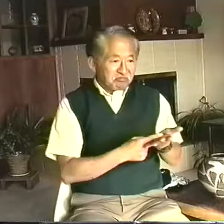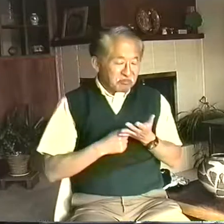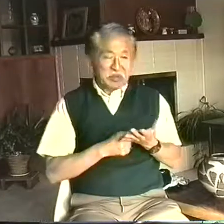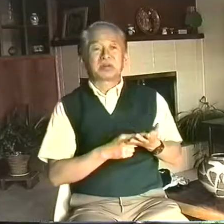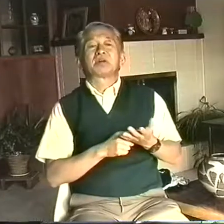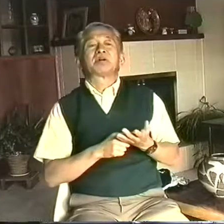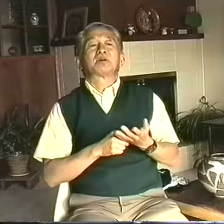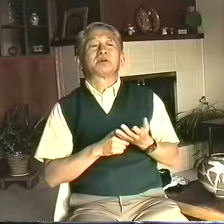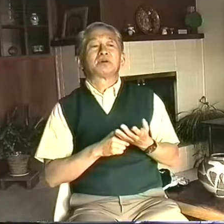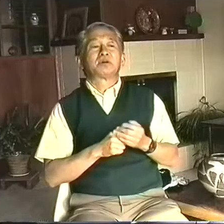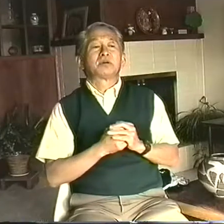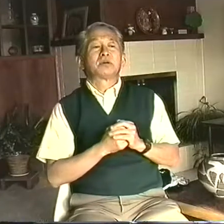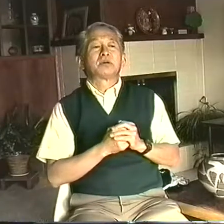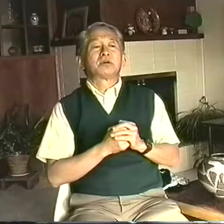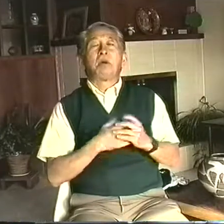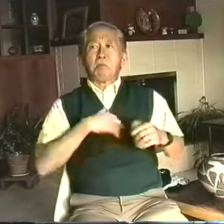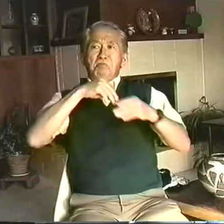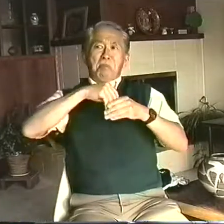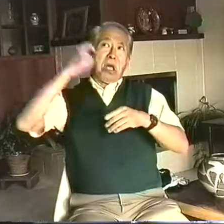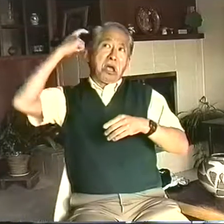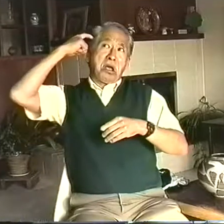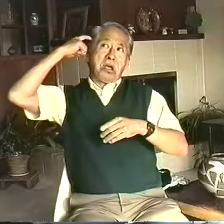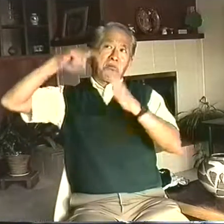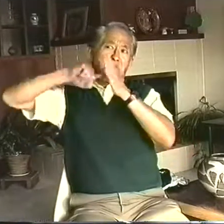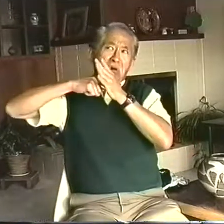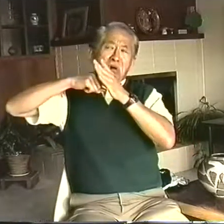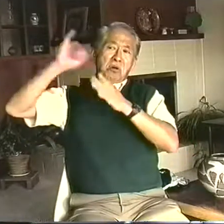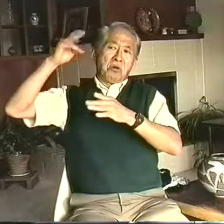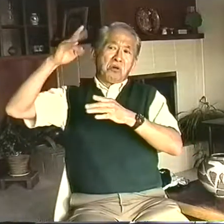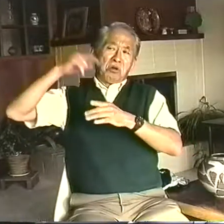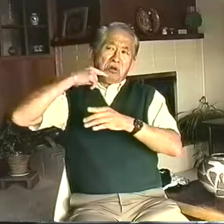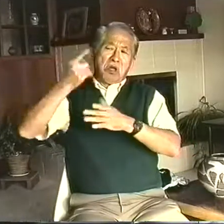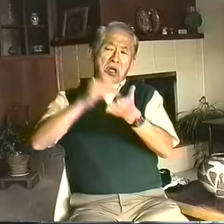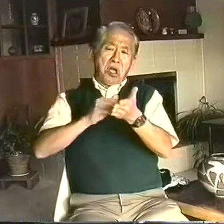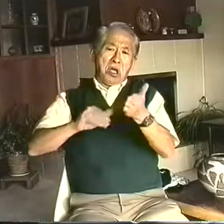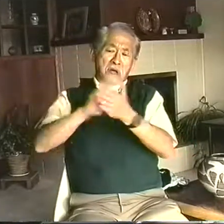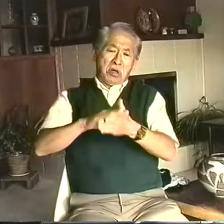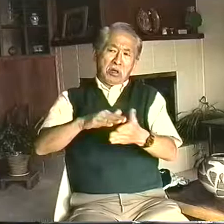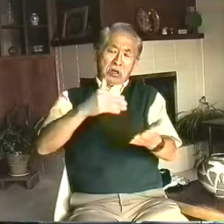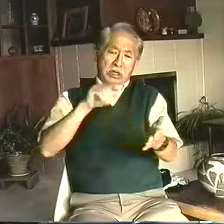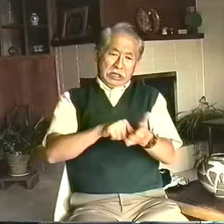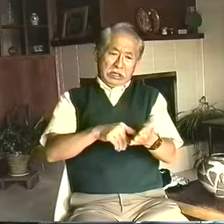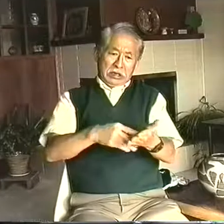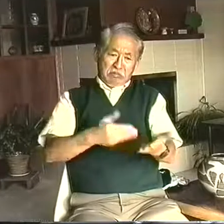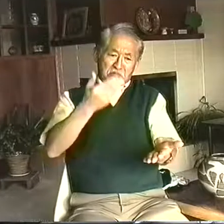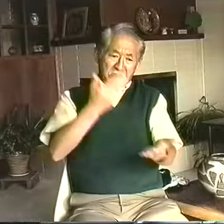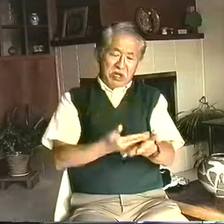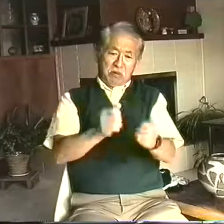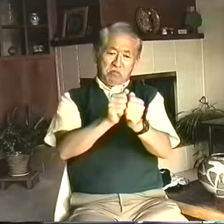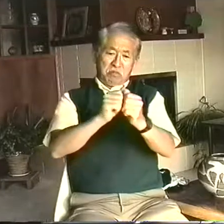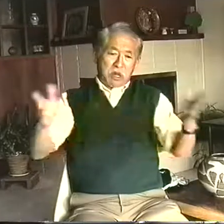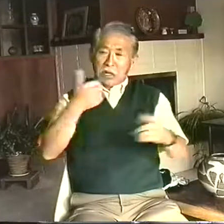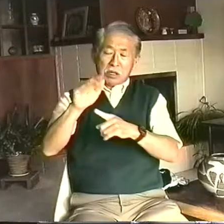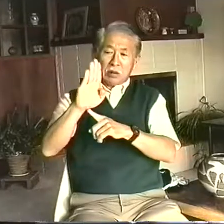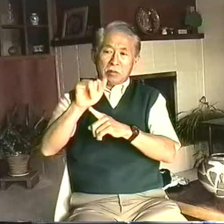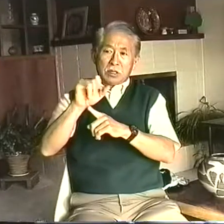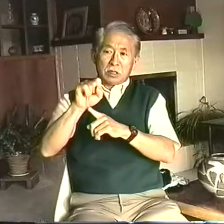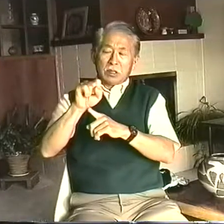were struck from becoming potential jurors for this case. So, in the back of my mind, as the jury